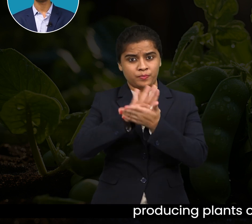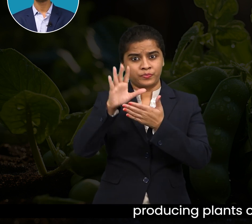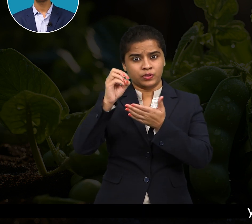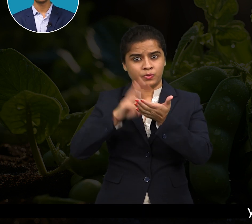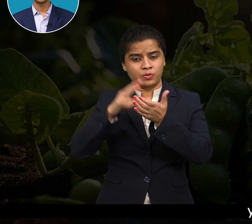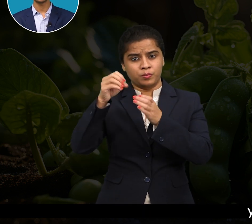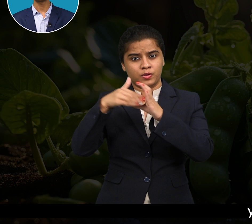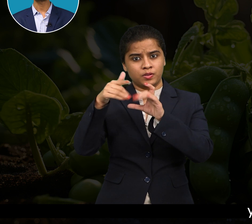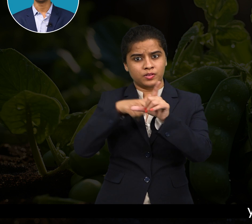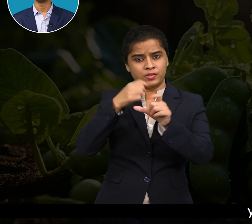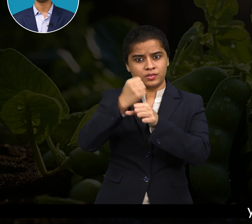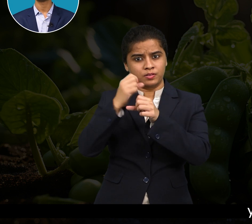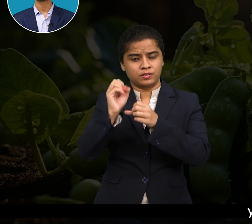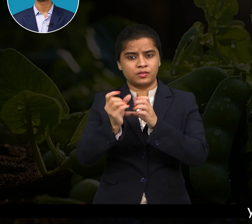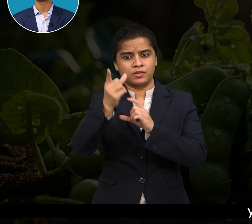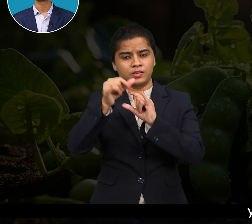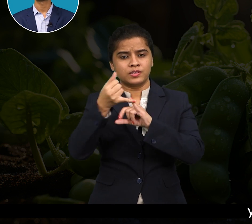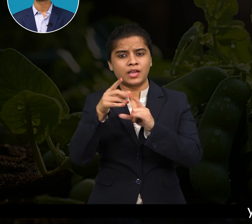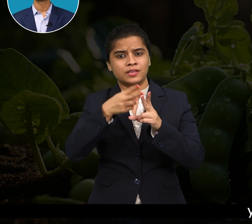homozygous type small y small y.